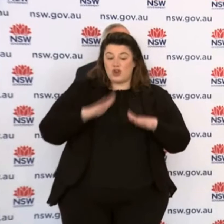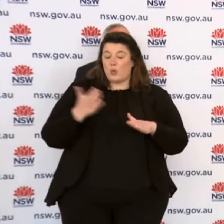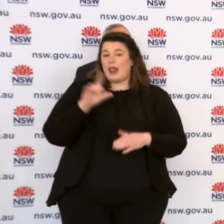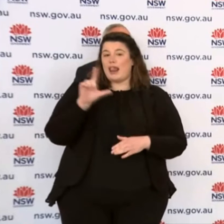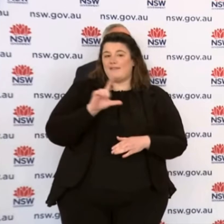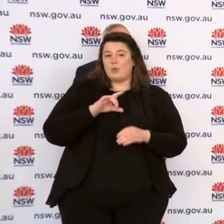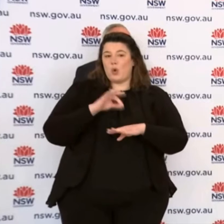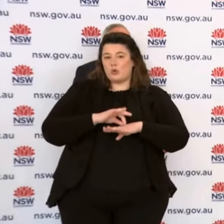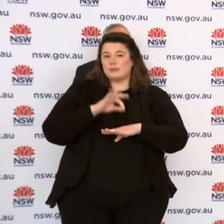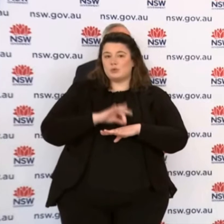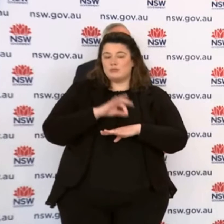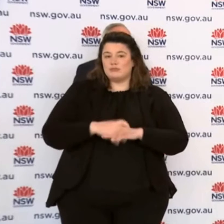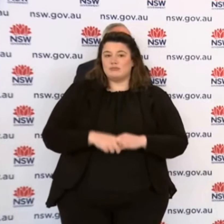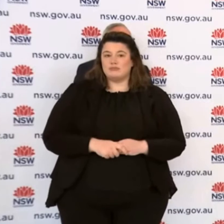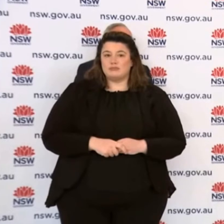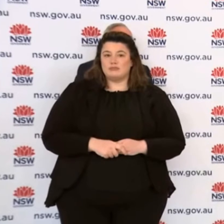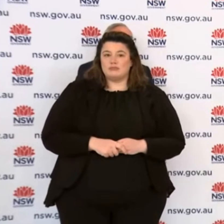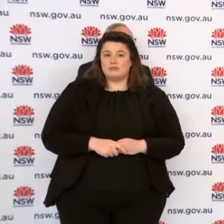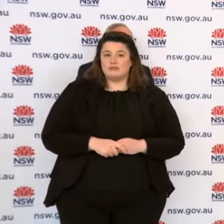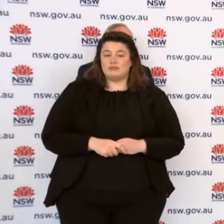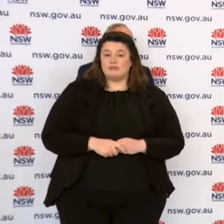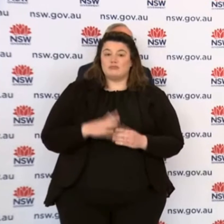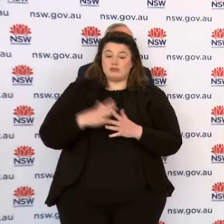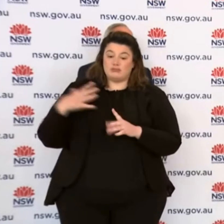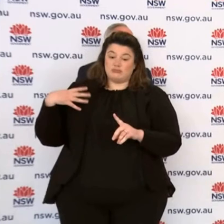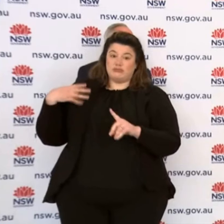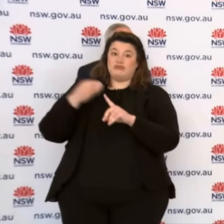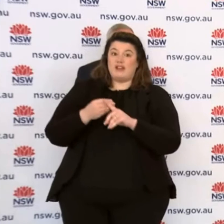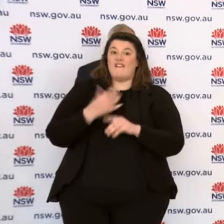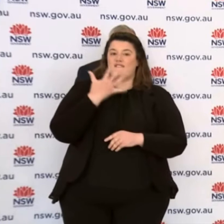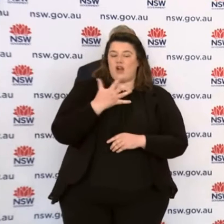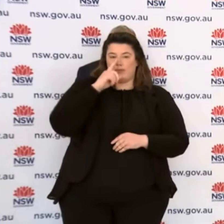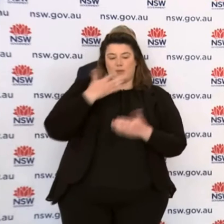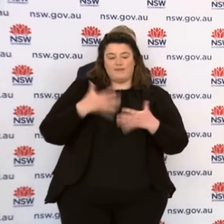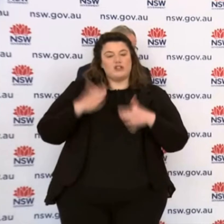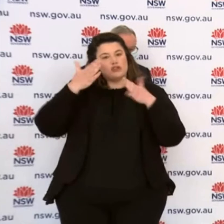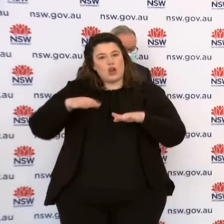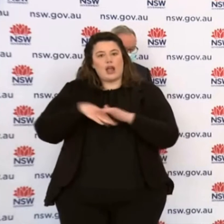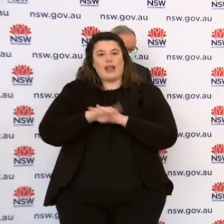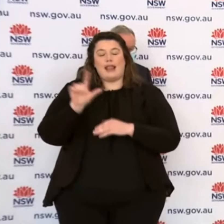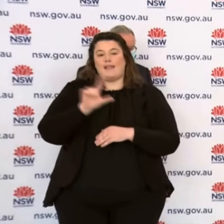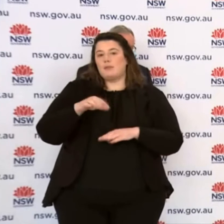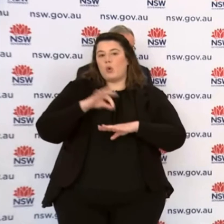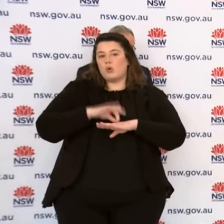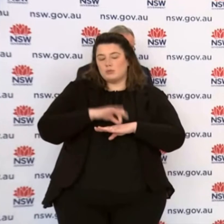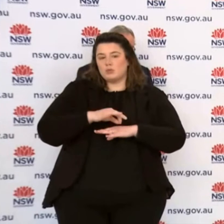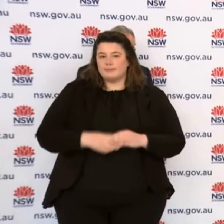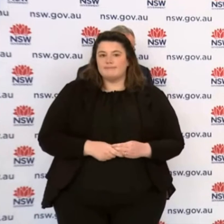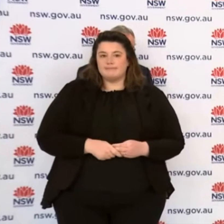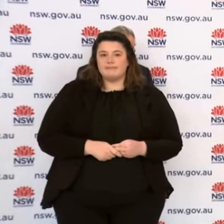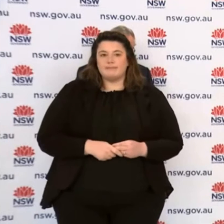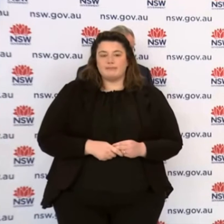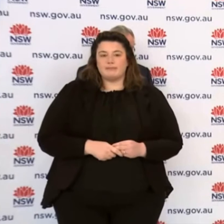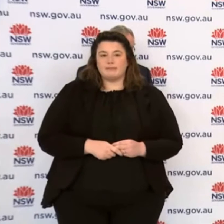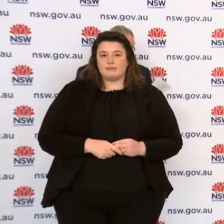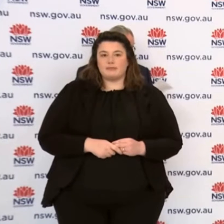3 deaths bring to 5 the number of deaths now linked to the Liverpool Hospital outbreak. We've also been notified of